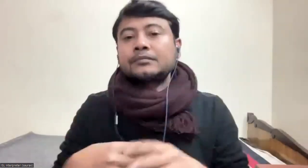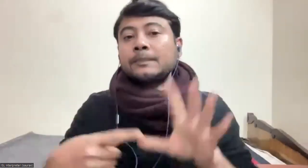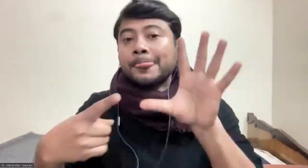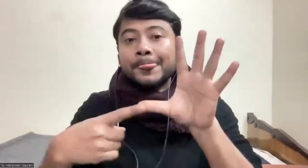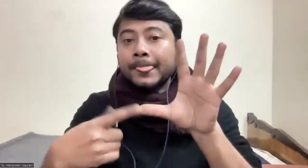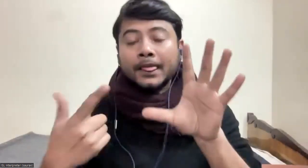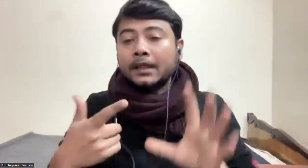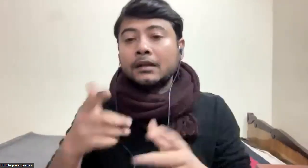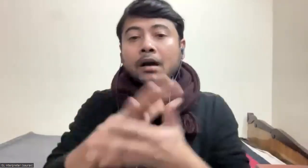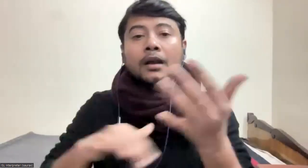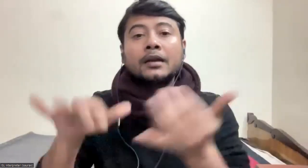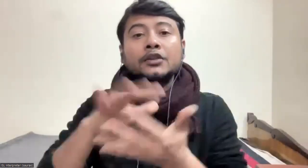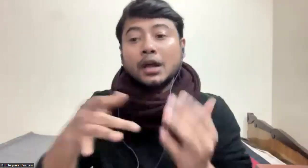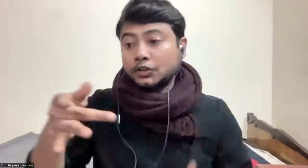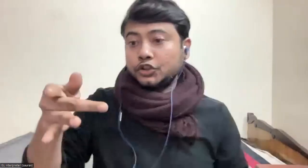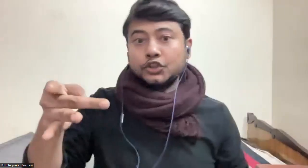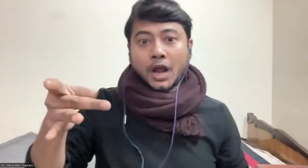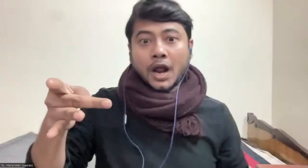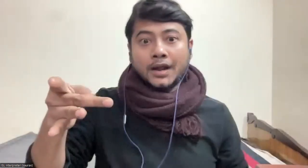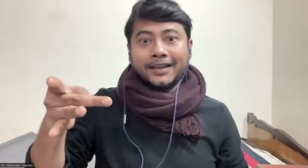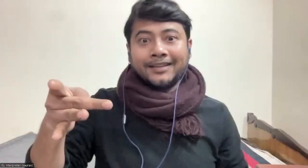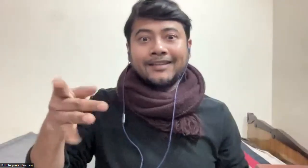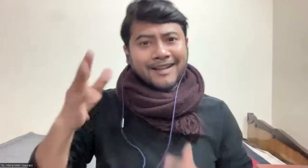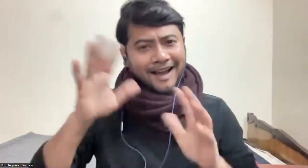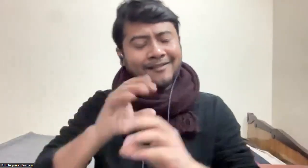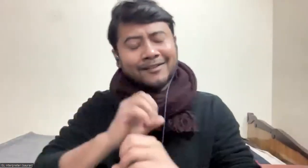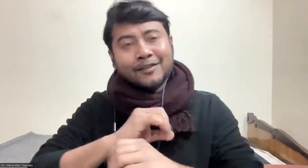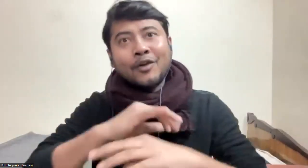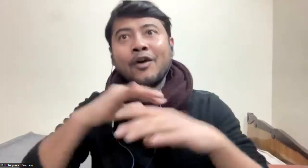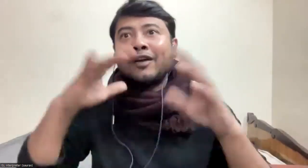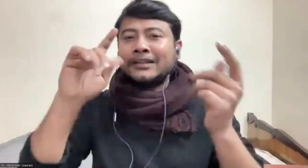to be just some imagination. So, many people,